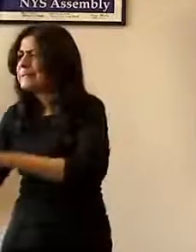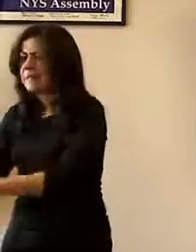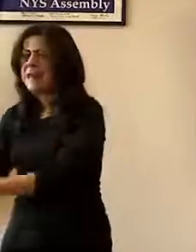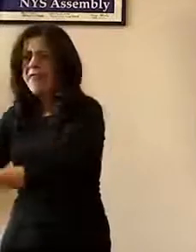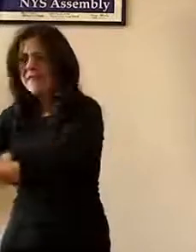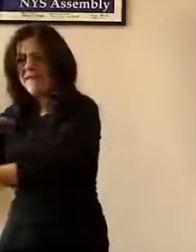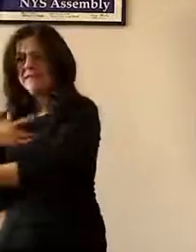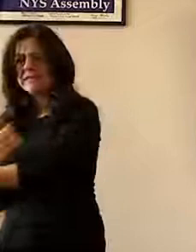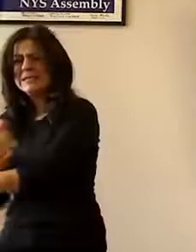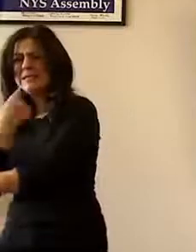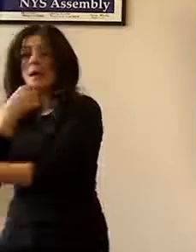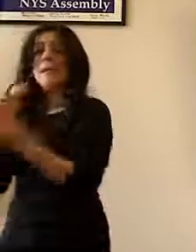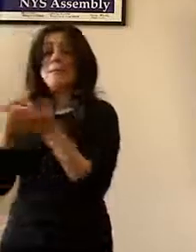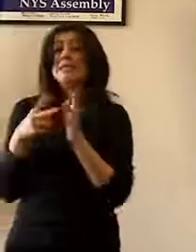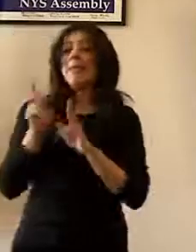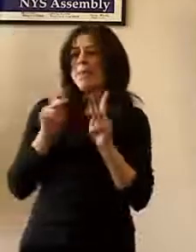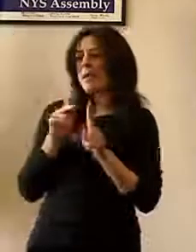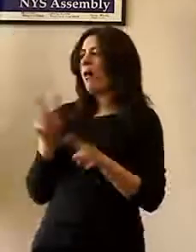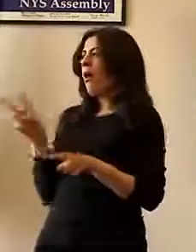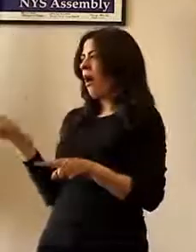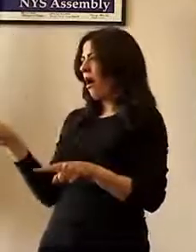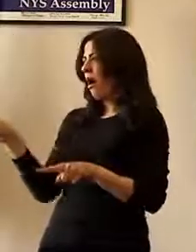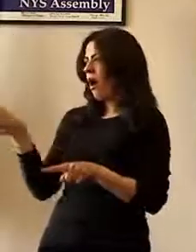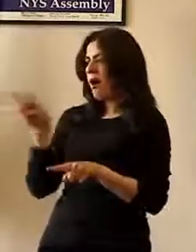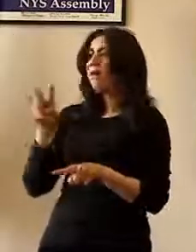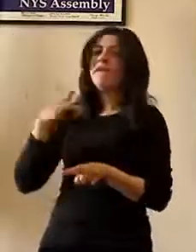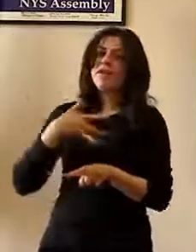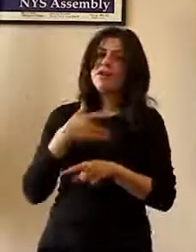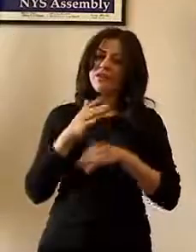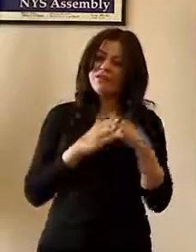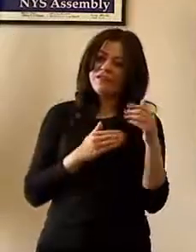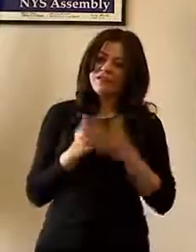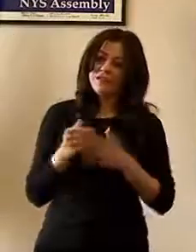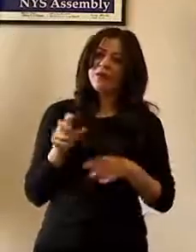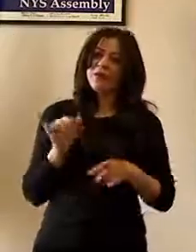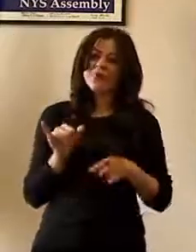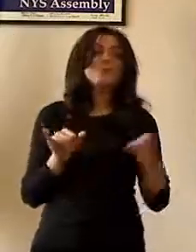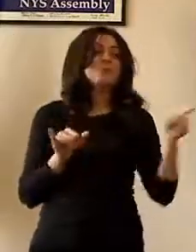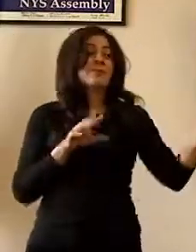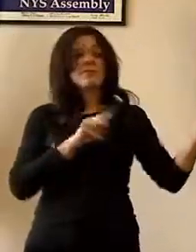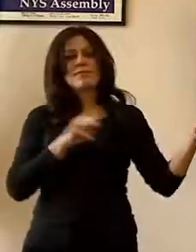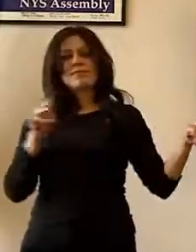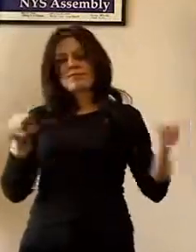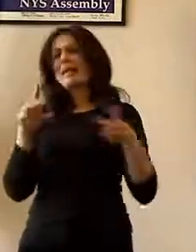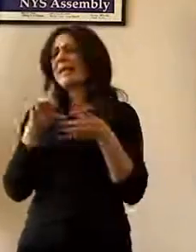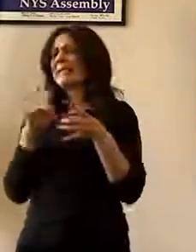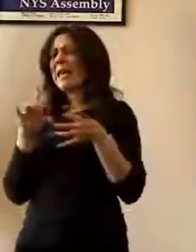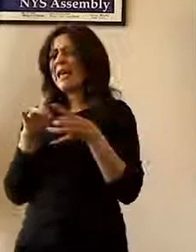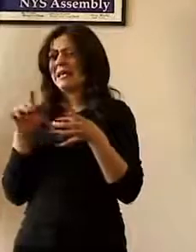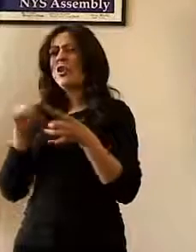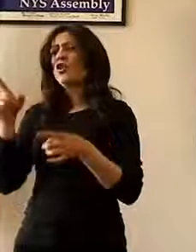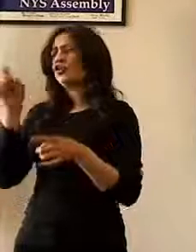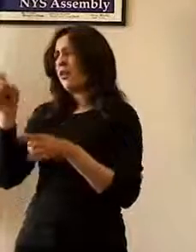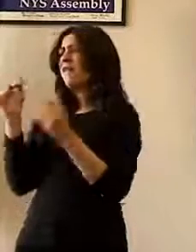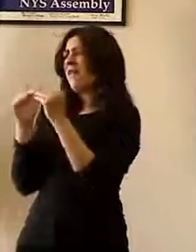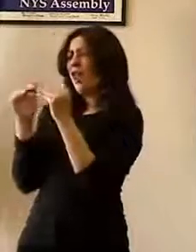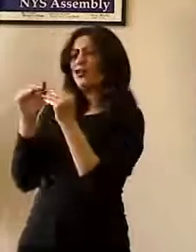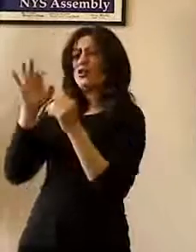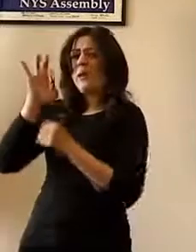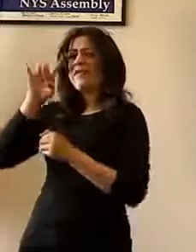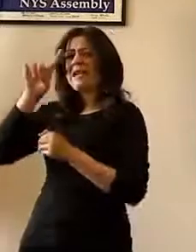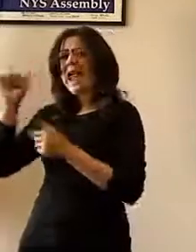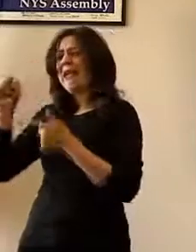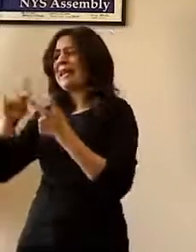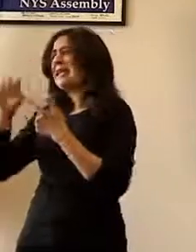confidence that it's being done appropriately. And in fairness to the FDA and the CDC, there's really no easy answer here, is there? If had